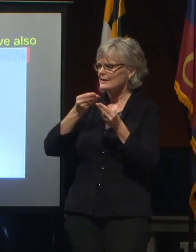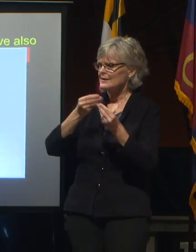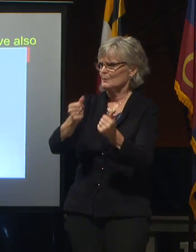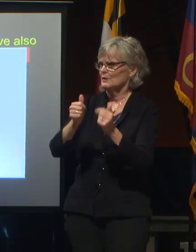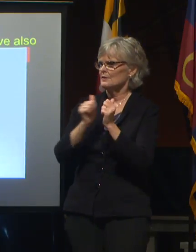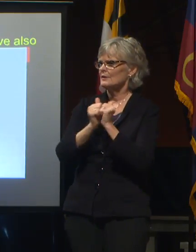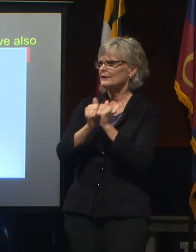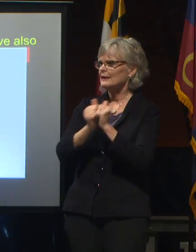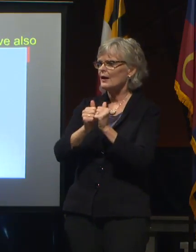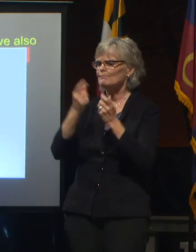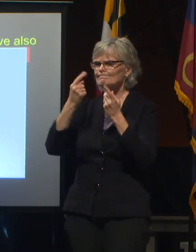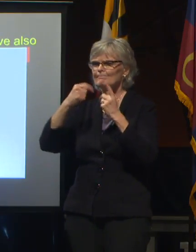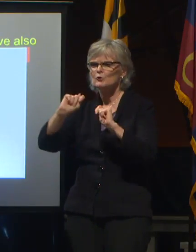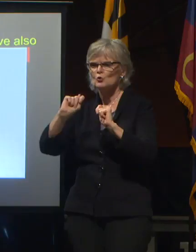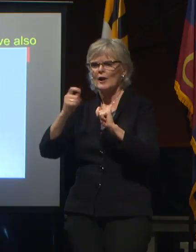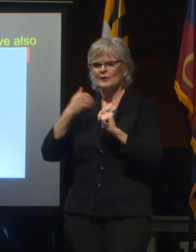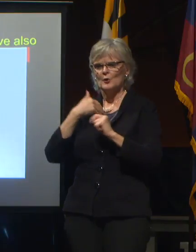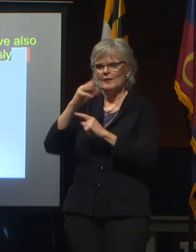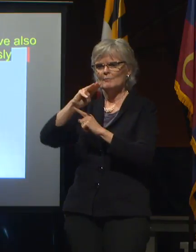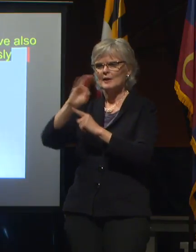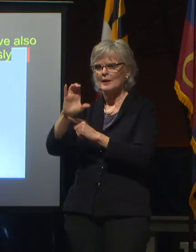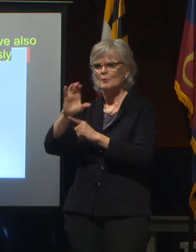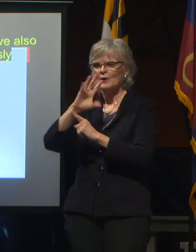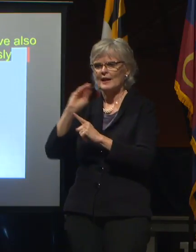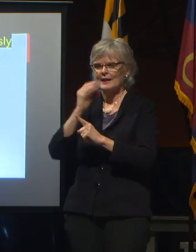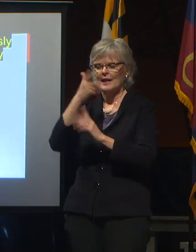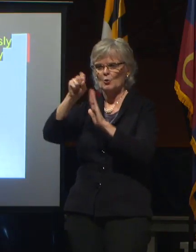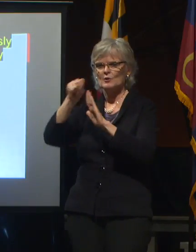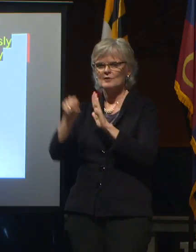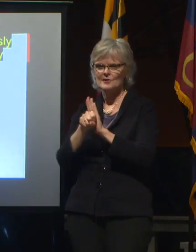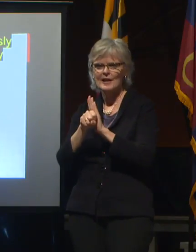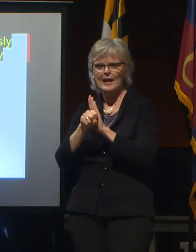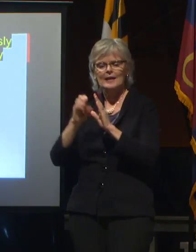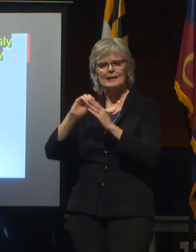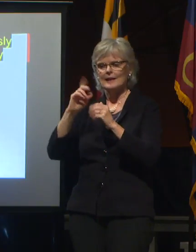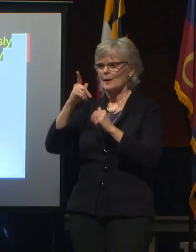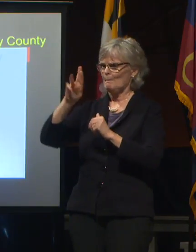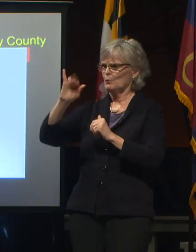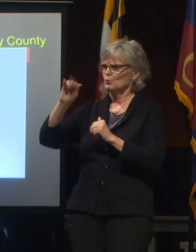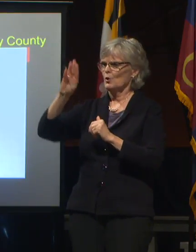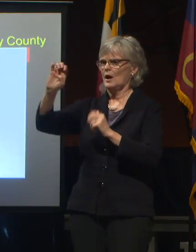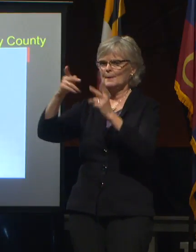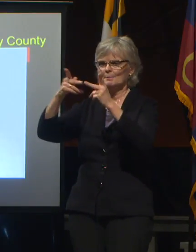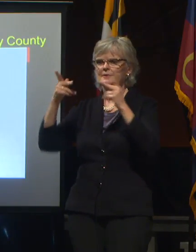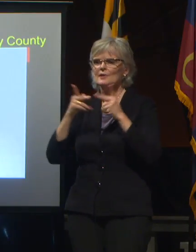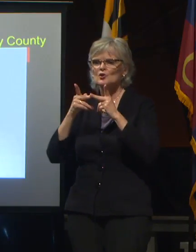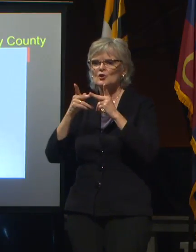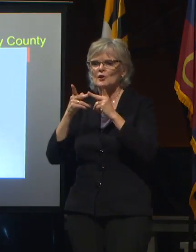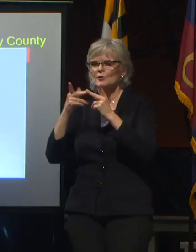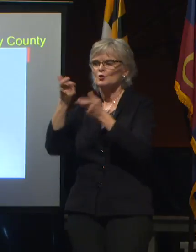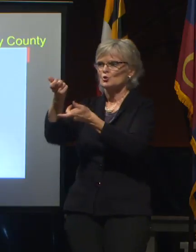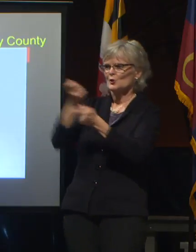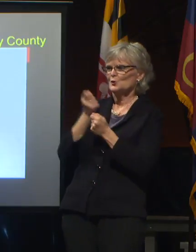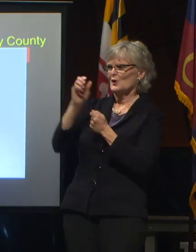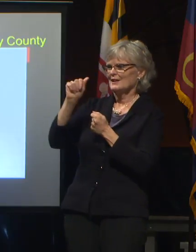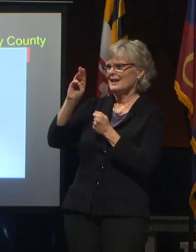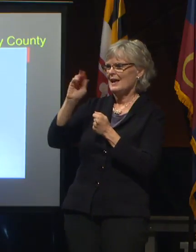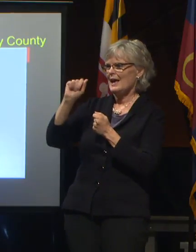together in order to try to put Montgomery County and our state in prime position to attract Amazon's new